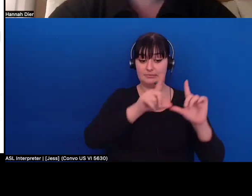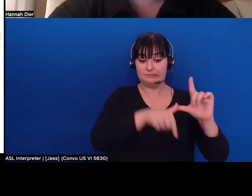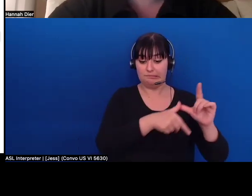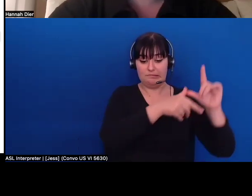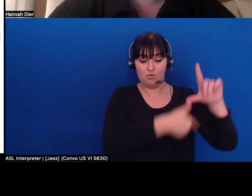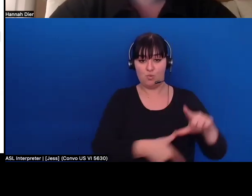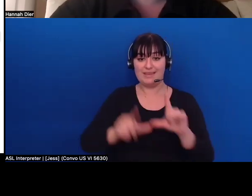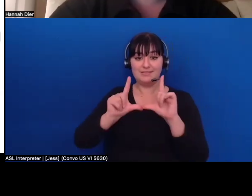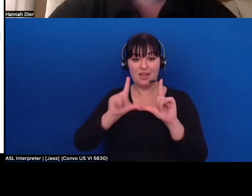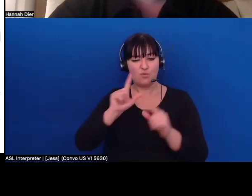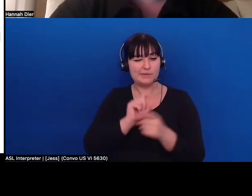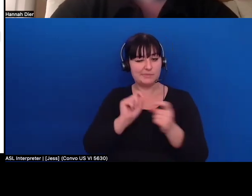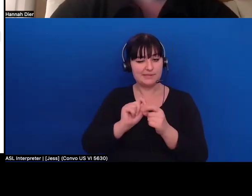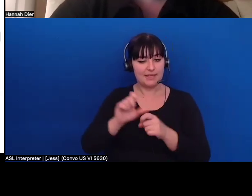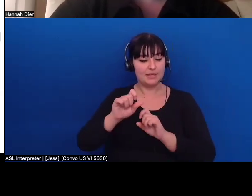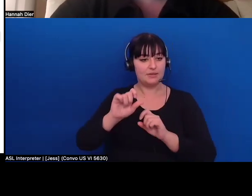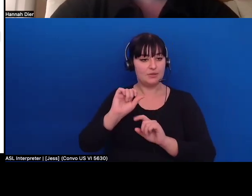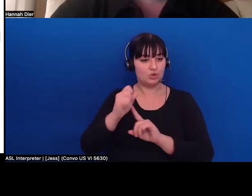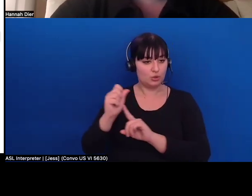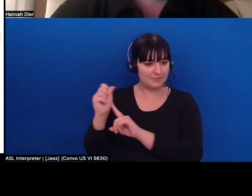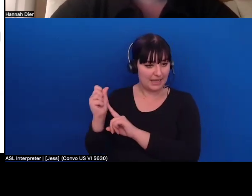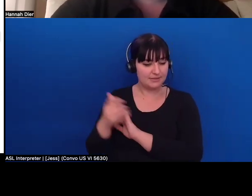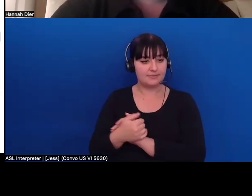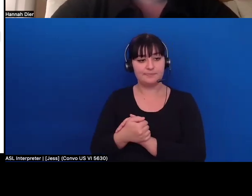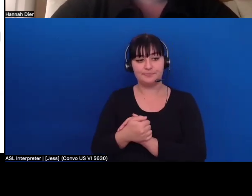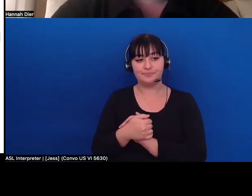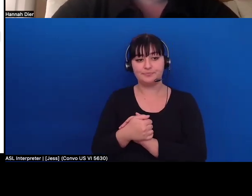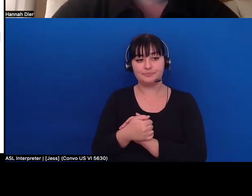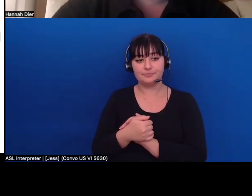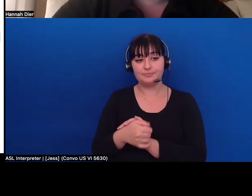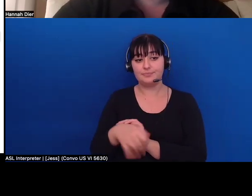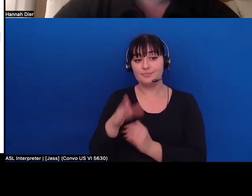certain circumstances. And section